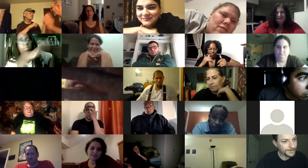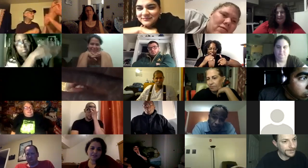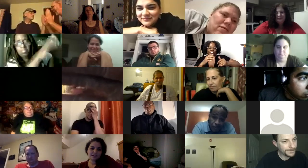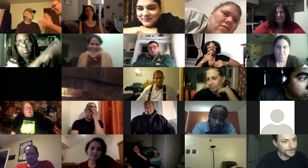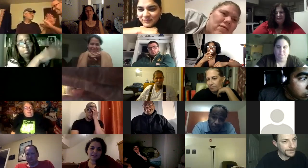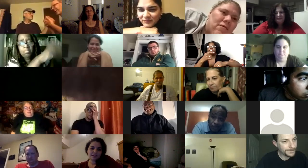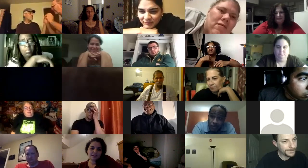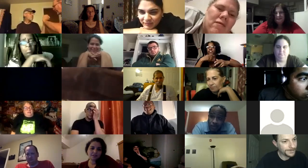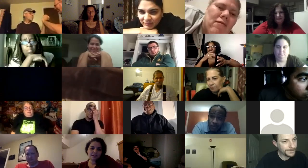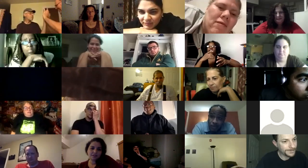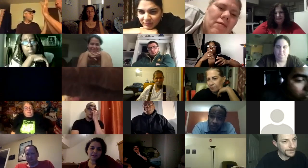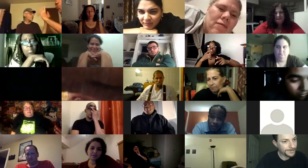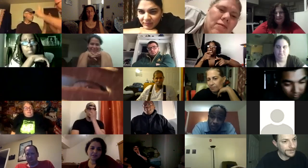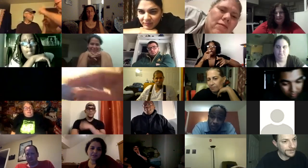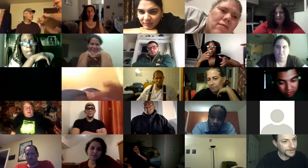future use.